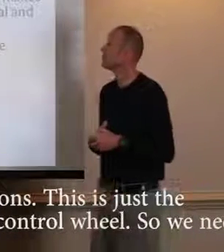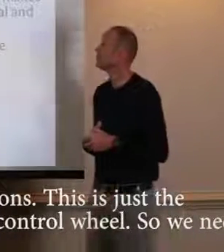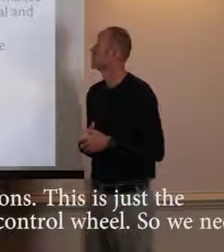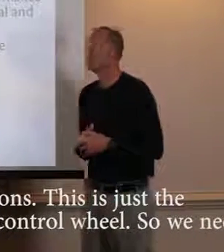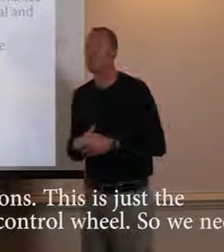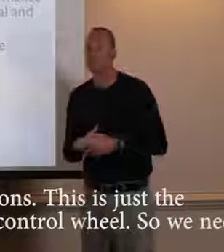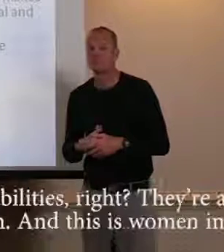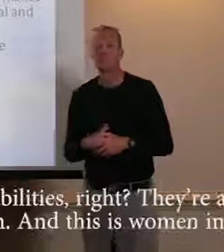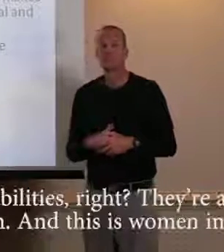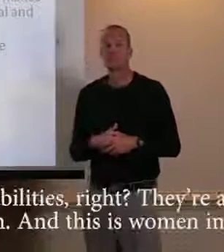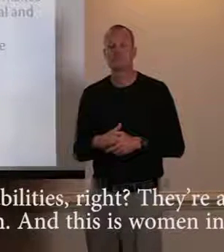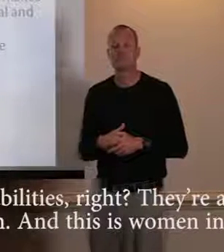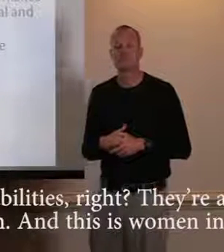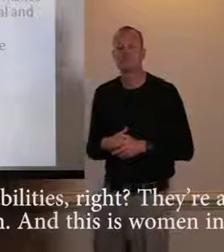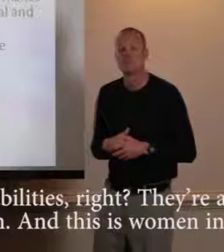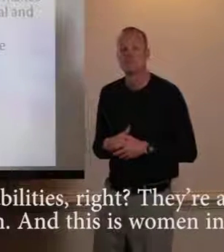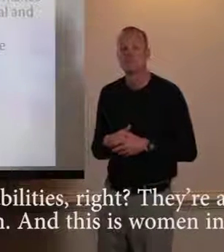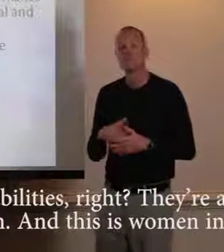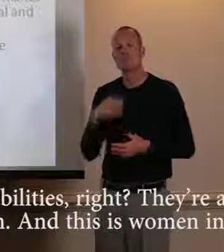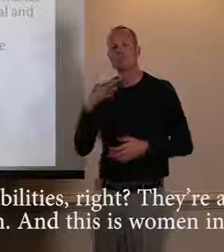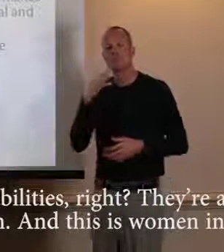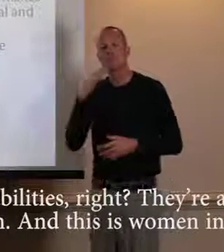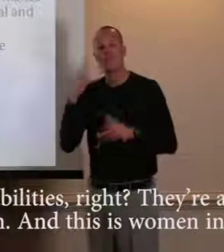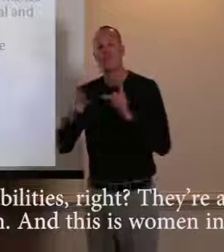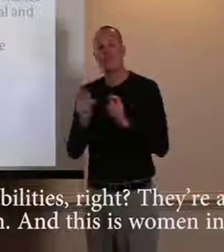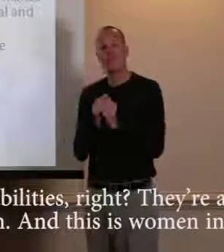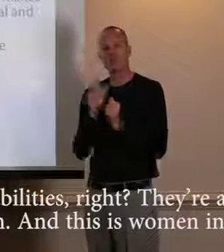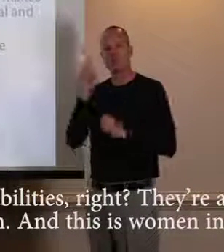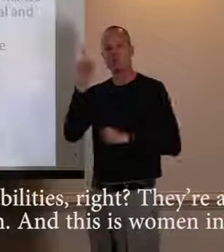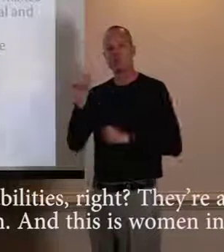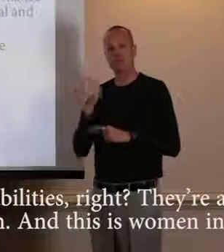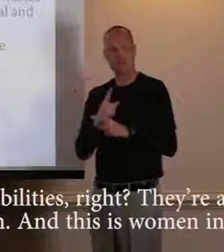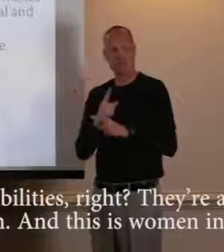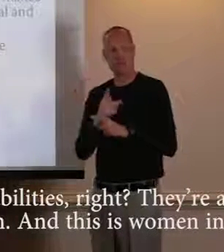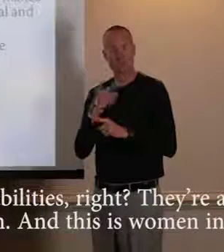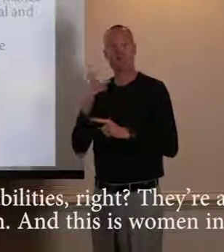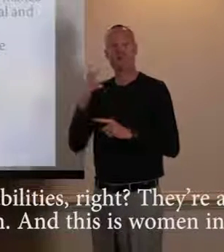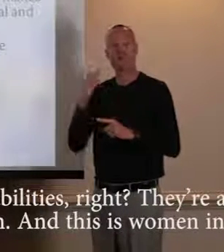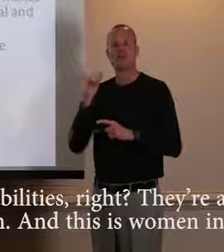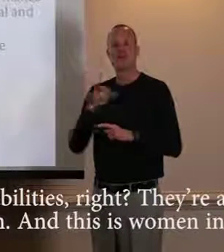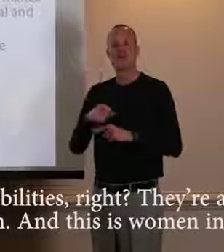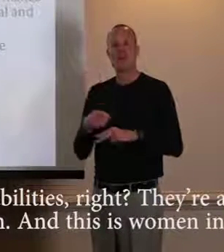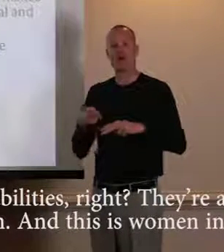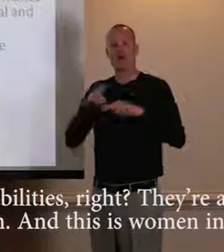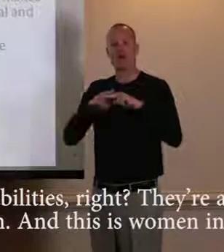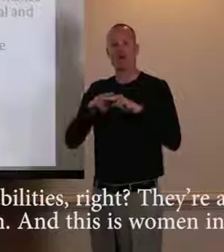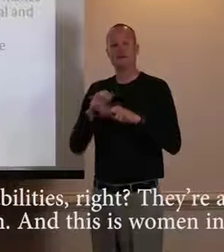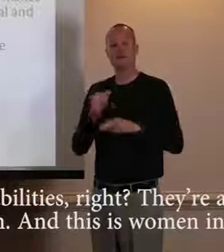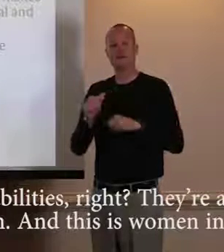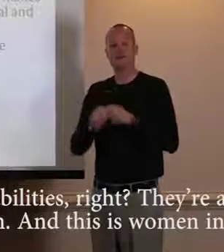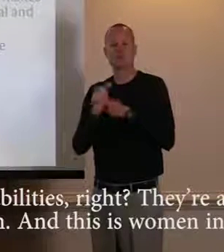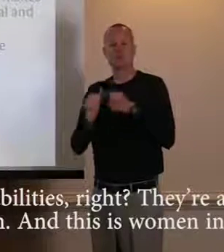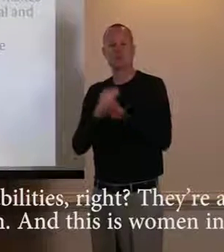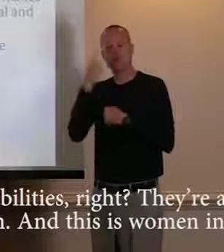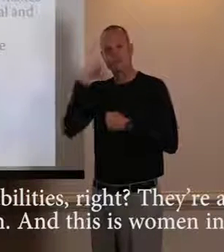So we need to talk about people with disabilities, right? They're an increased risk of victimization, and this is